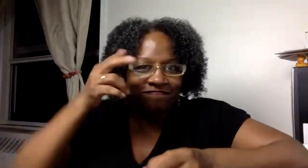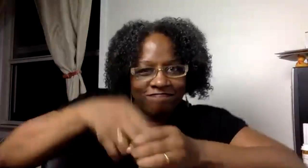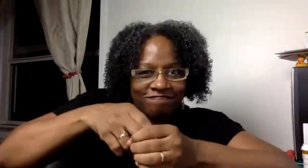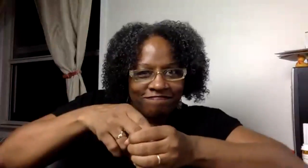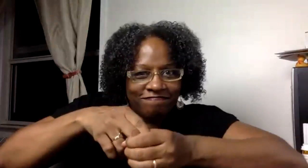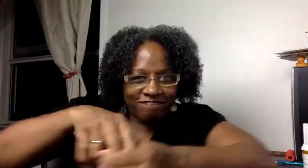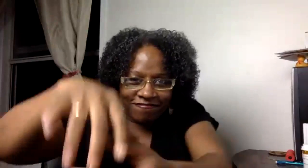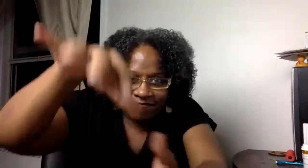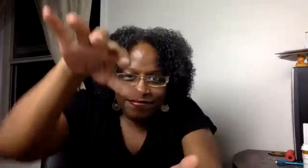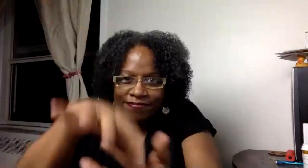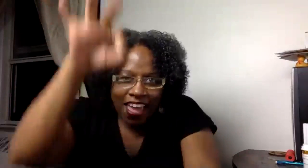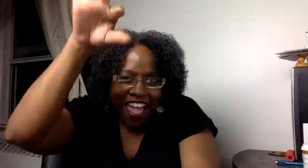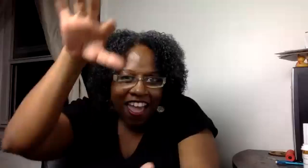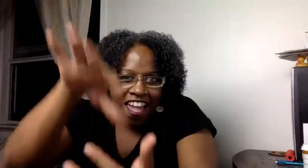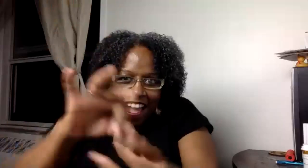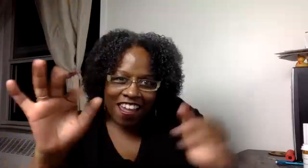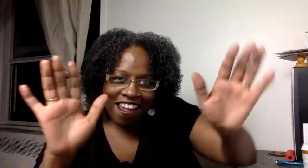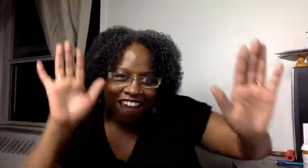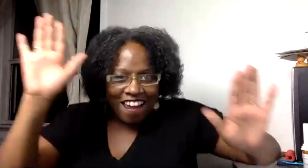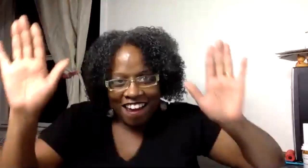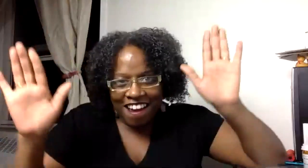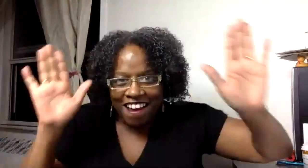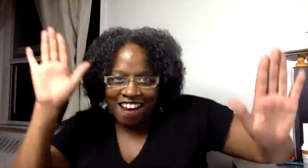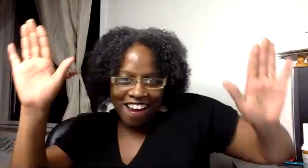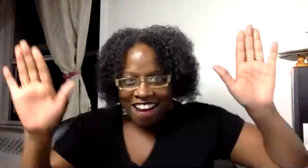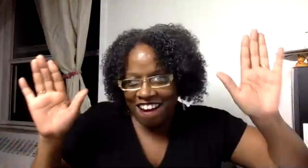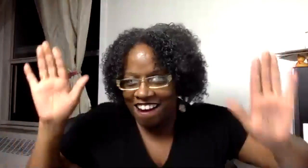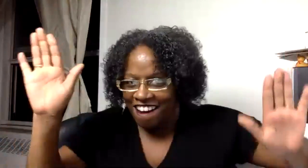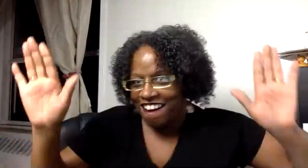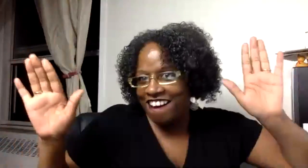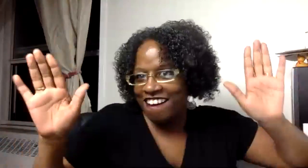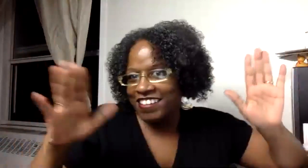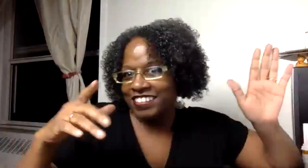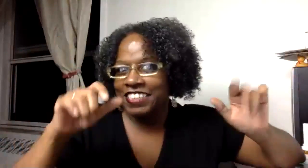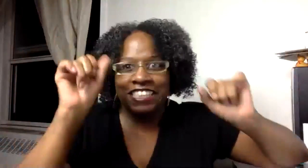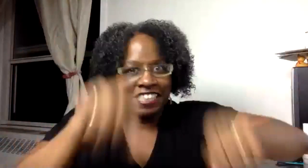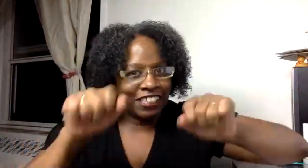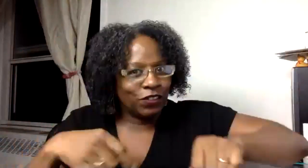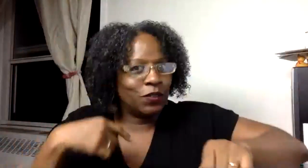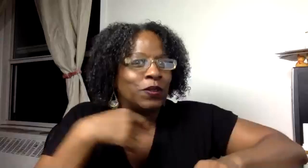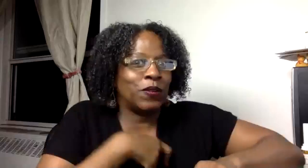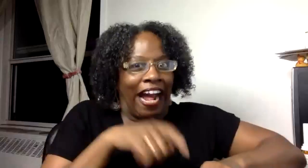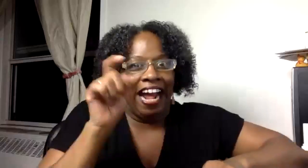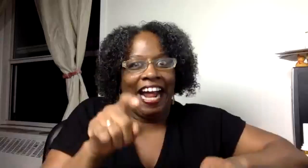dancing. Everyone's joining in. Spirit is moving us all. Oh